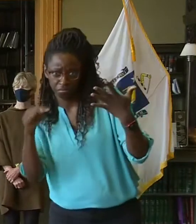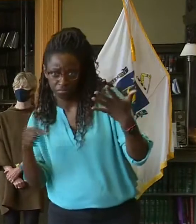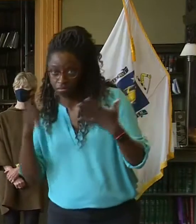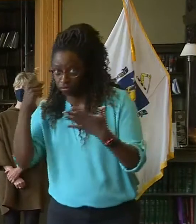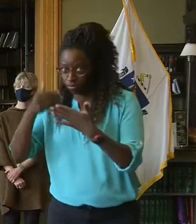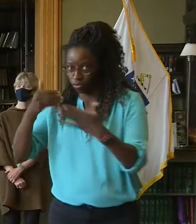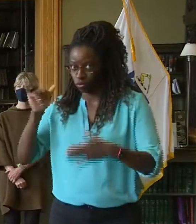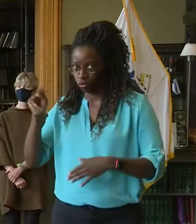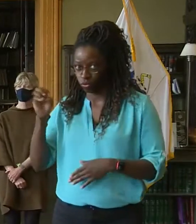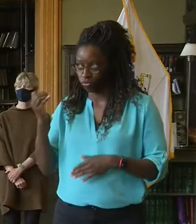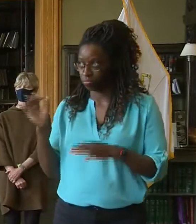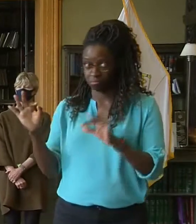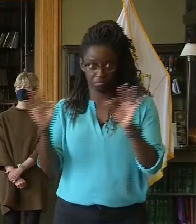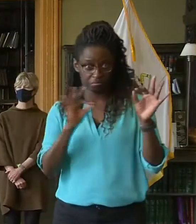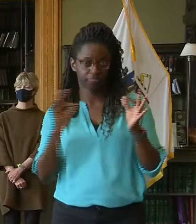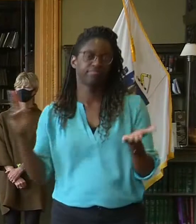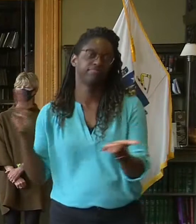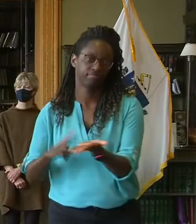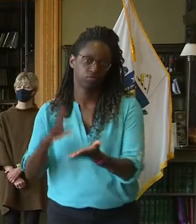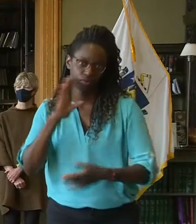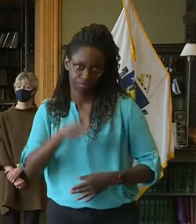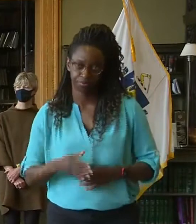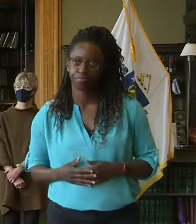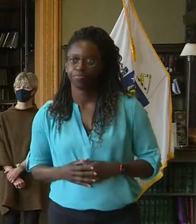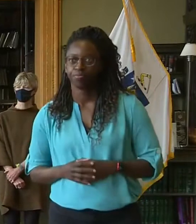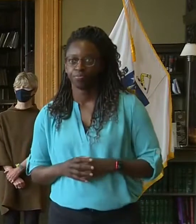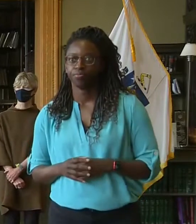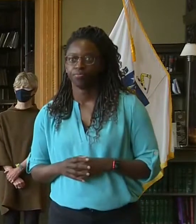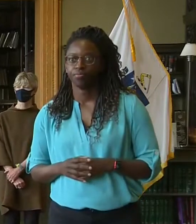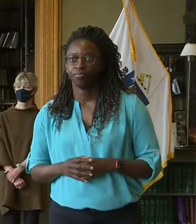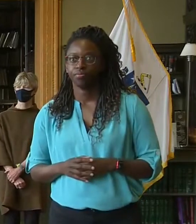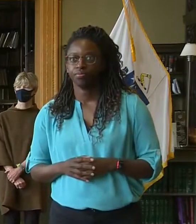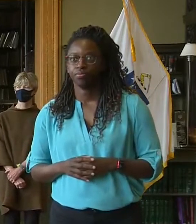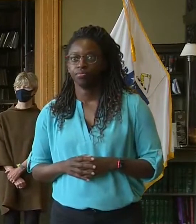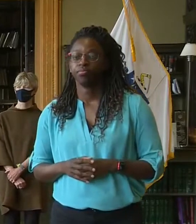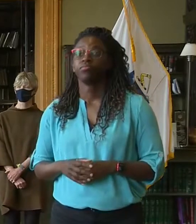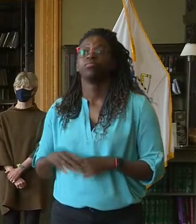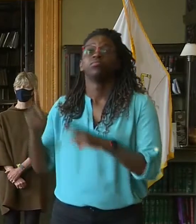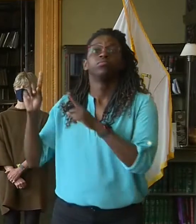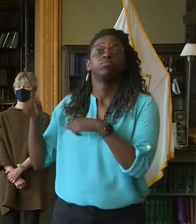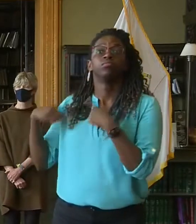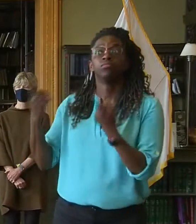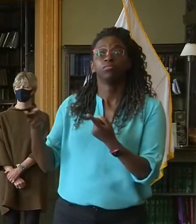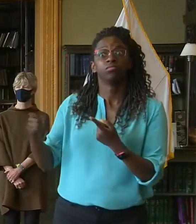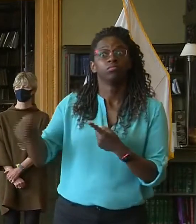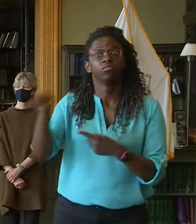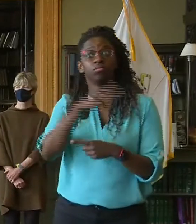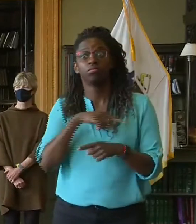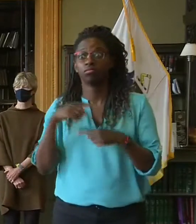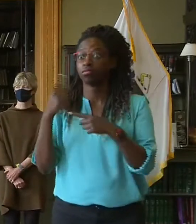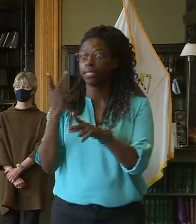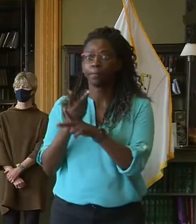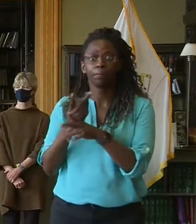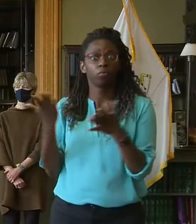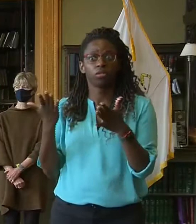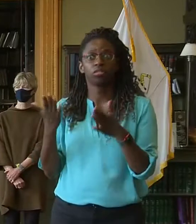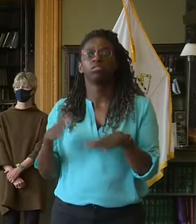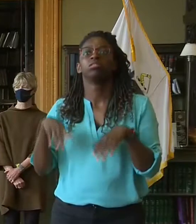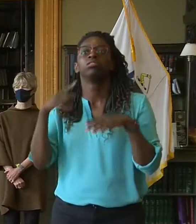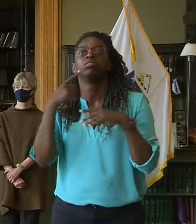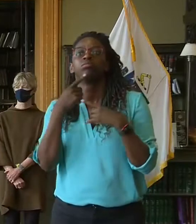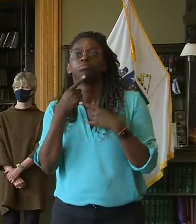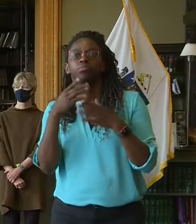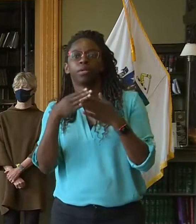I'm also issuing a modified declaration of a public health emergency under our public health statute.